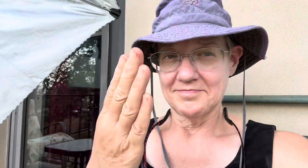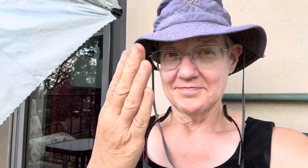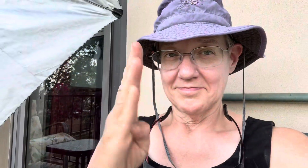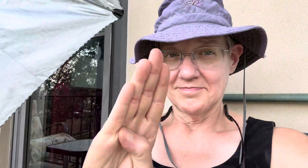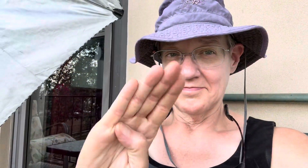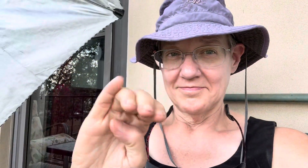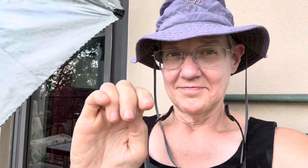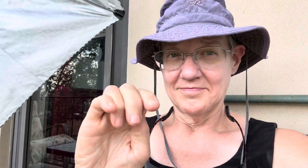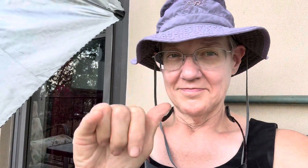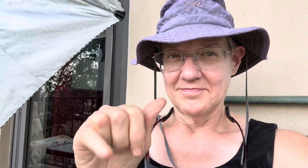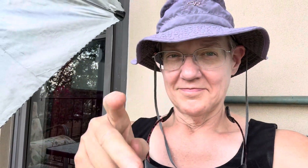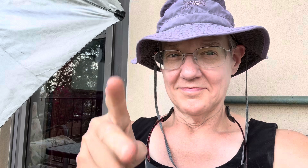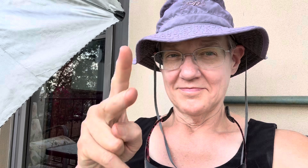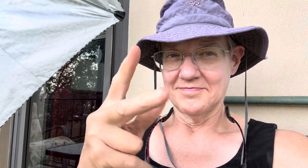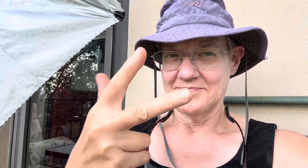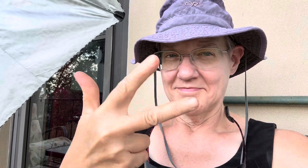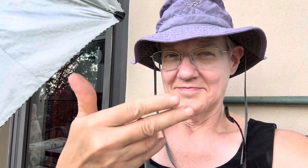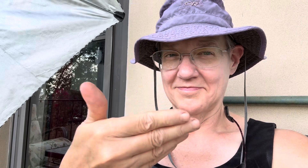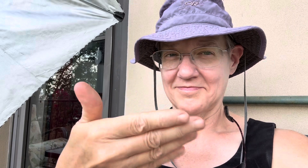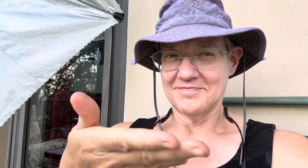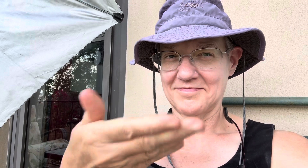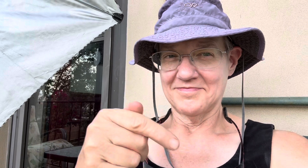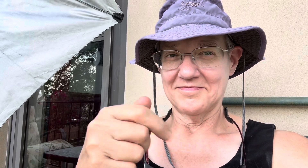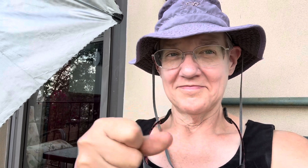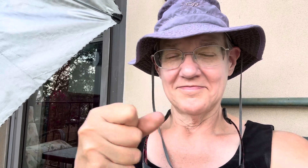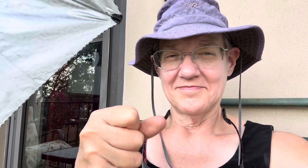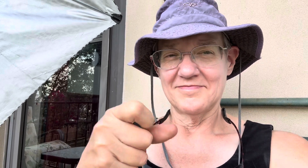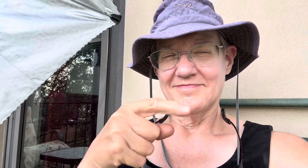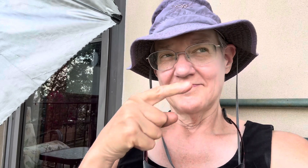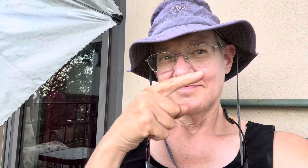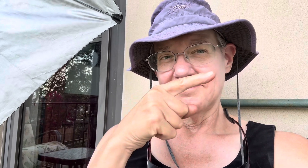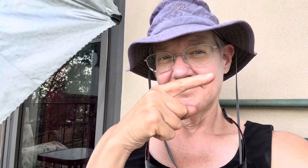This year, the blue jays raised 3 babies here.